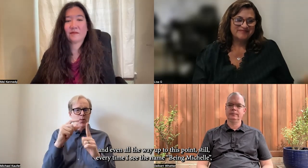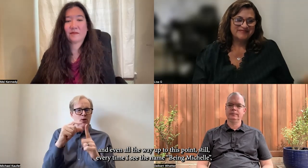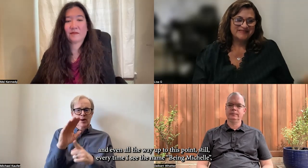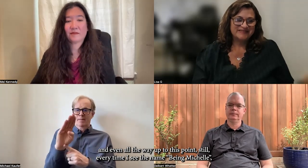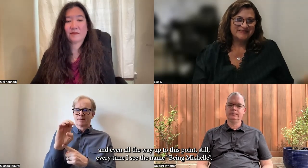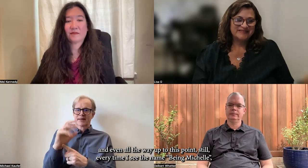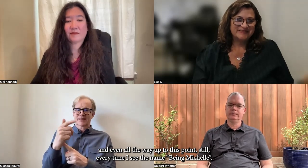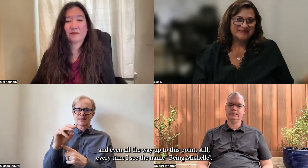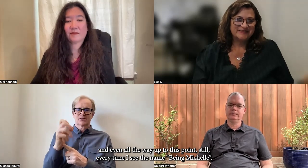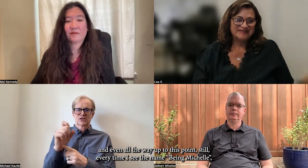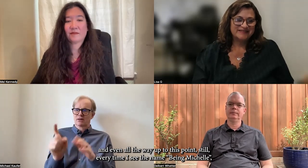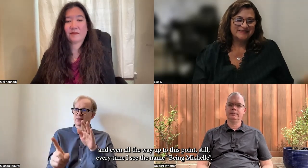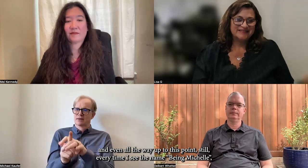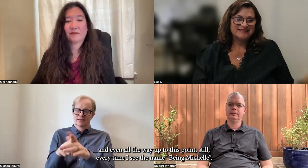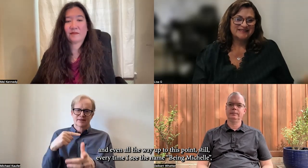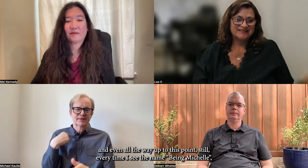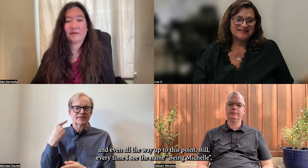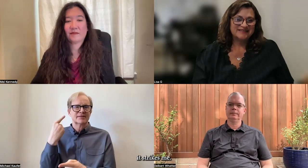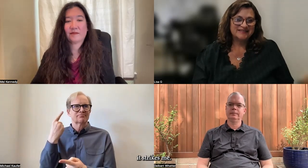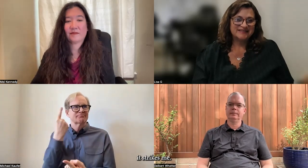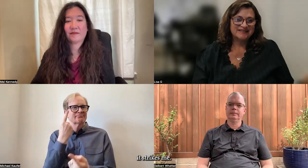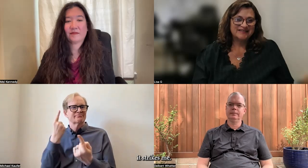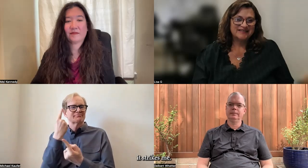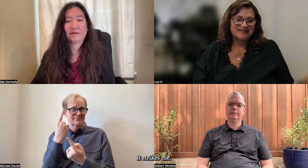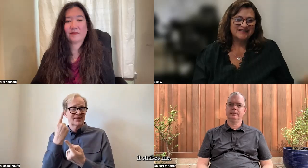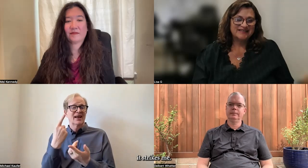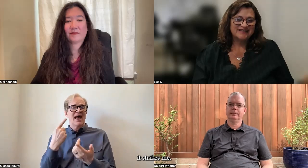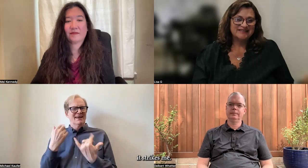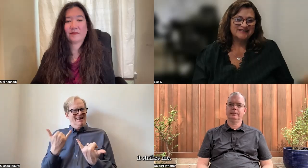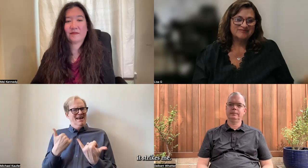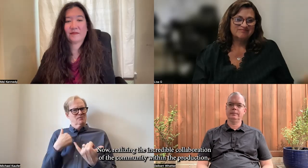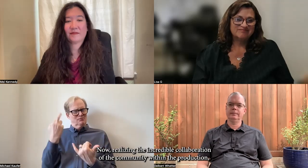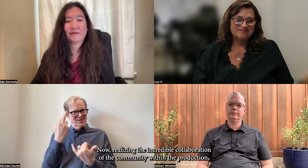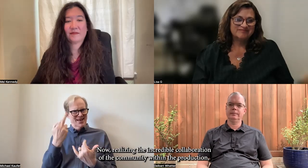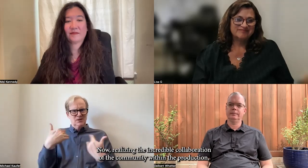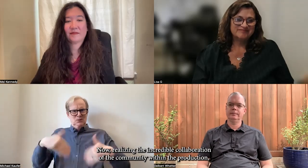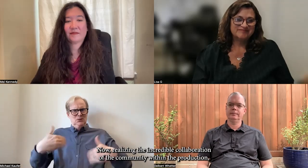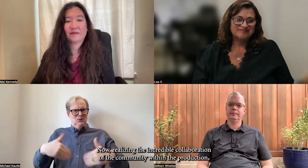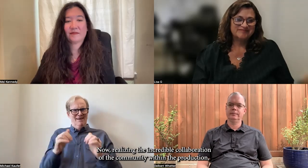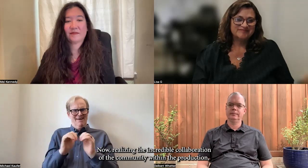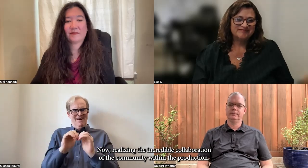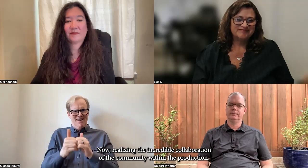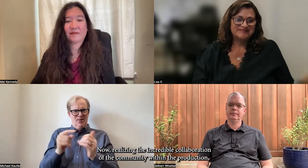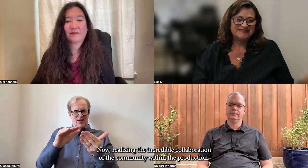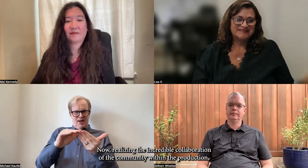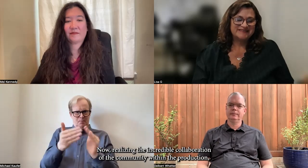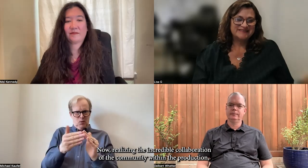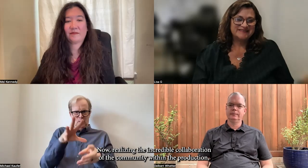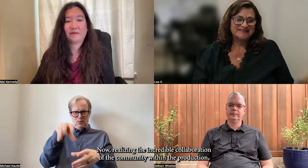name being Michelle, it strikes me. Now realizing the incredible collaboration of the